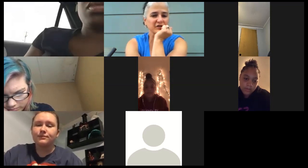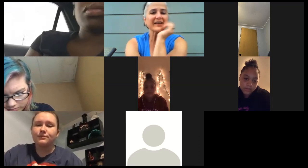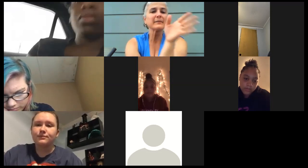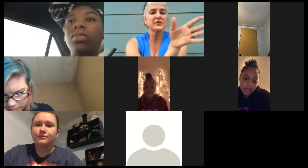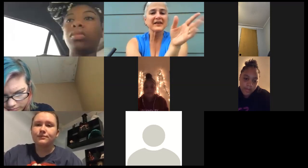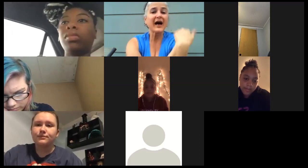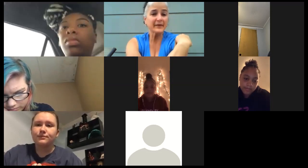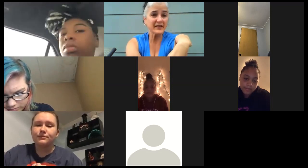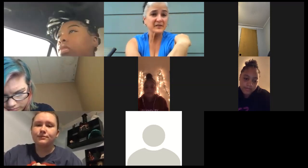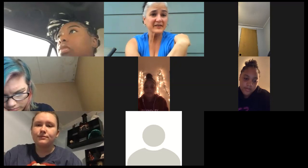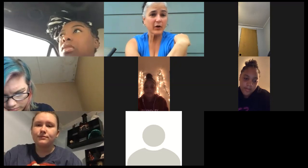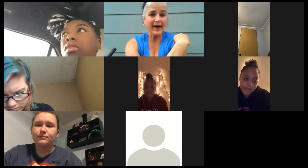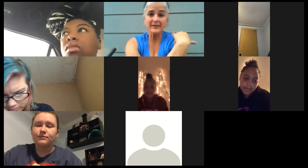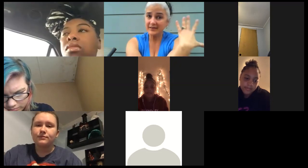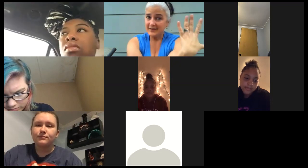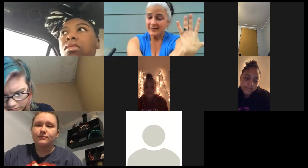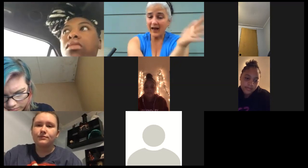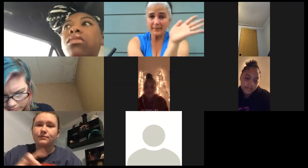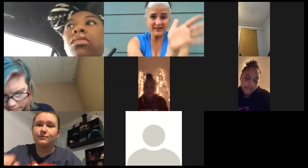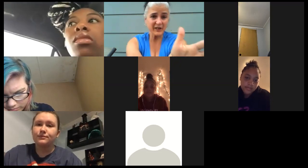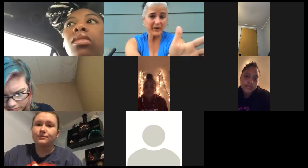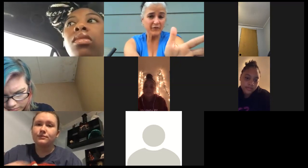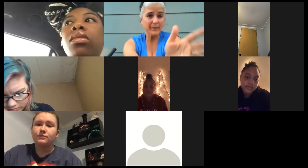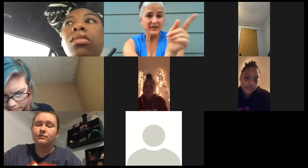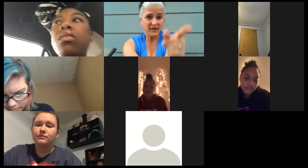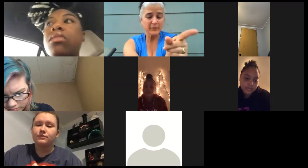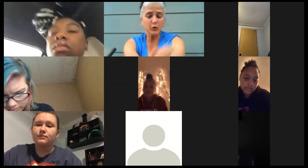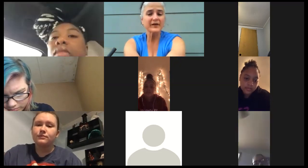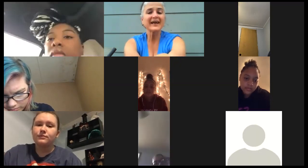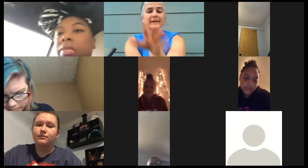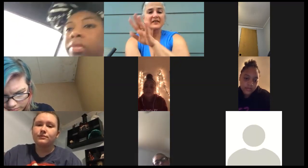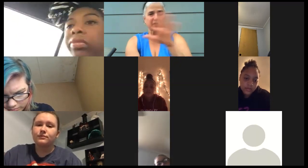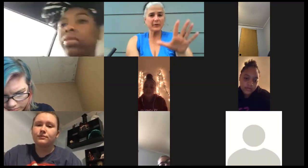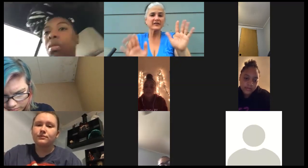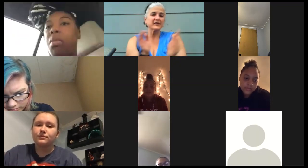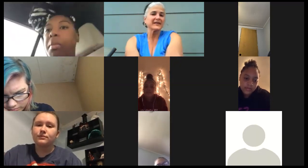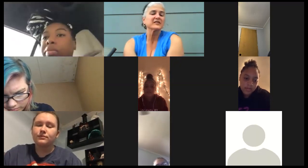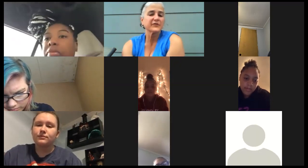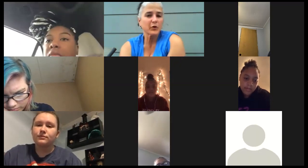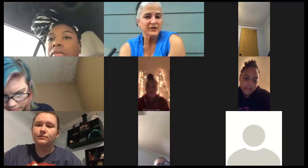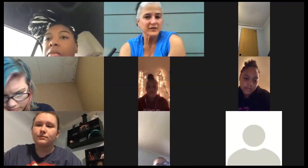have any questions? Okay, I'm going to do this. I'm going to dismiss class. I'm going to stick around. I'm going to stop the recording, and I'm going to stick